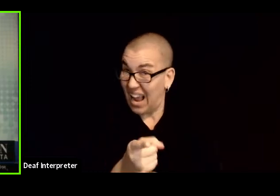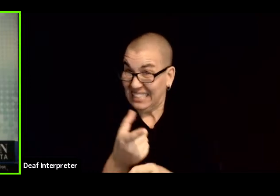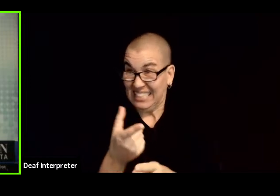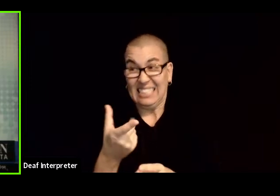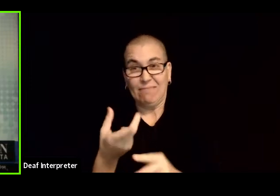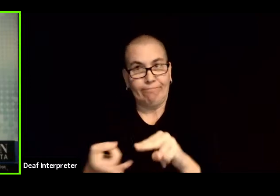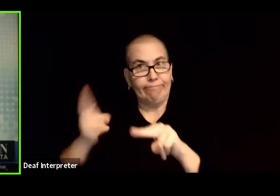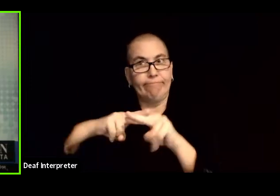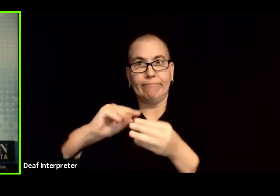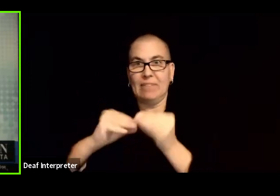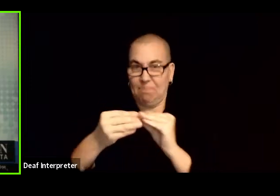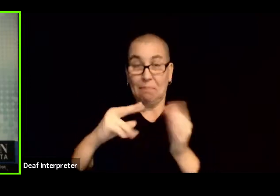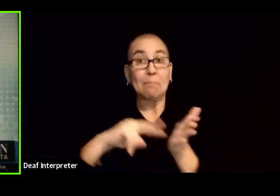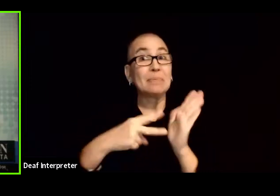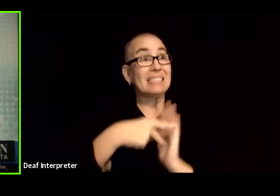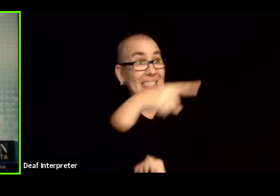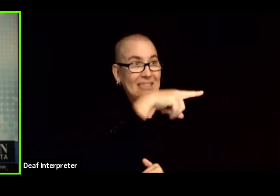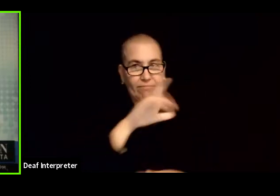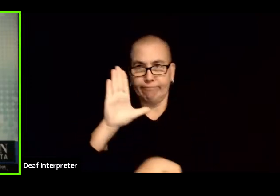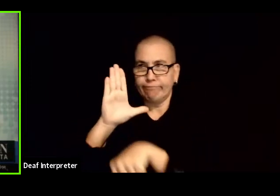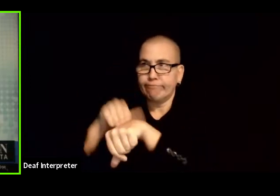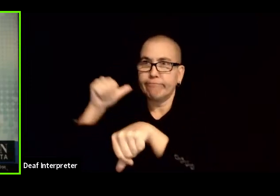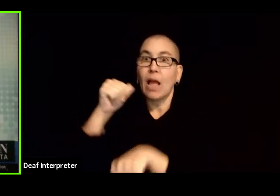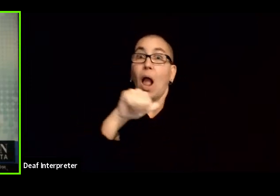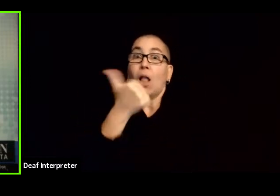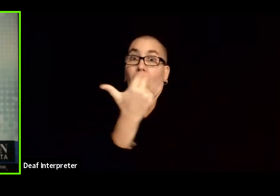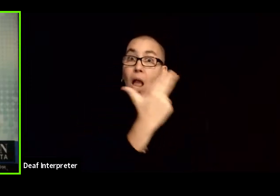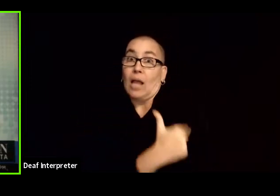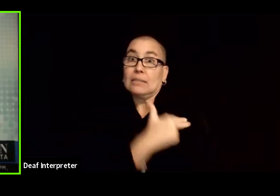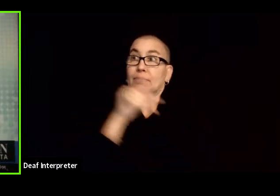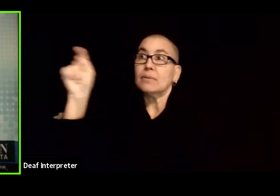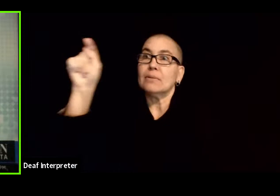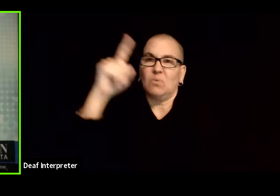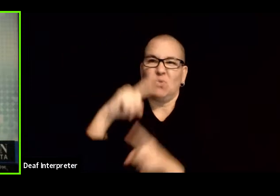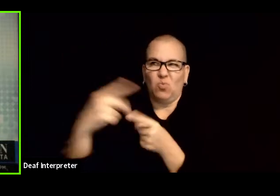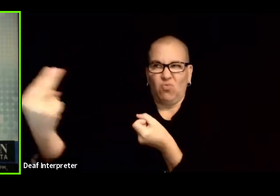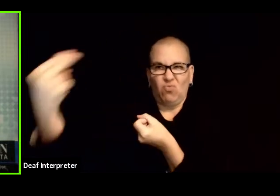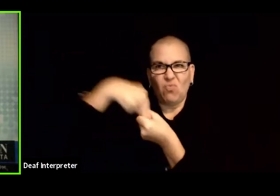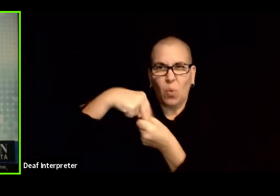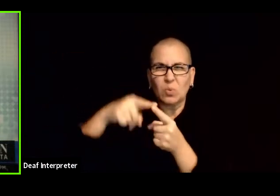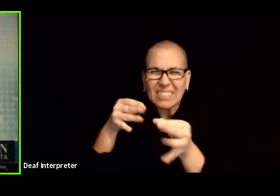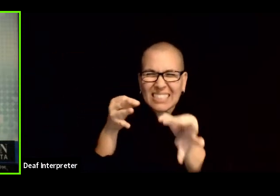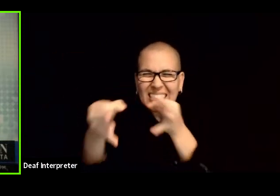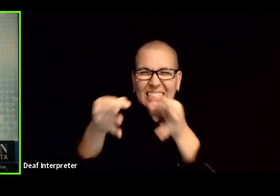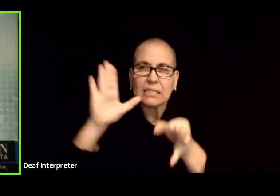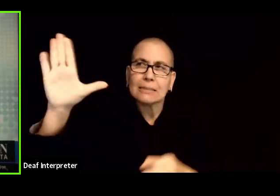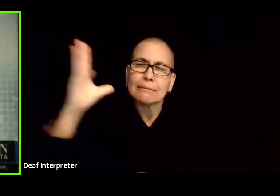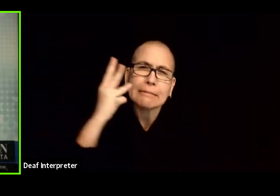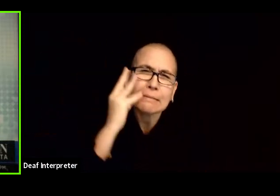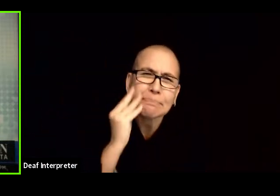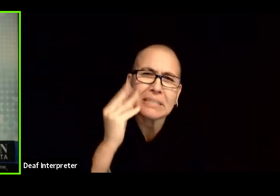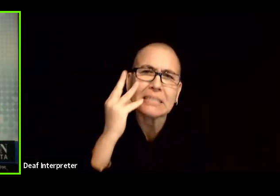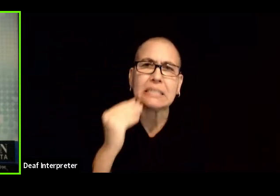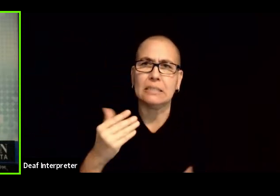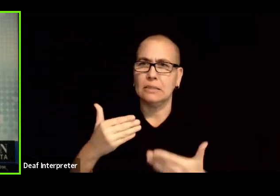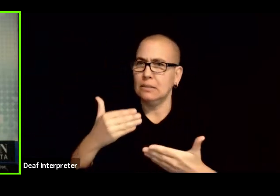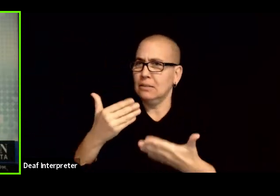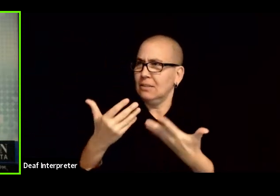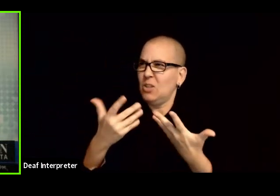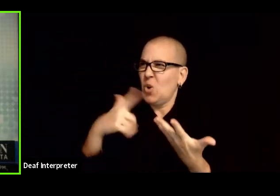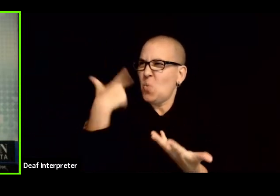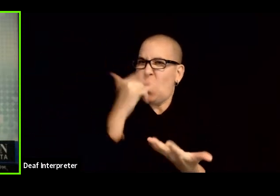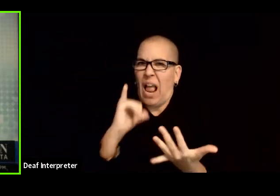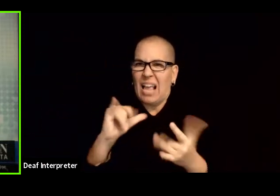of these next calls to give you more insight into the difference between these various numbers